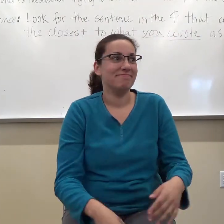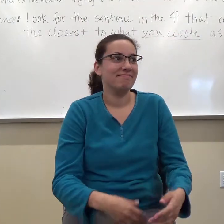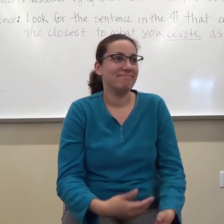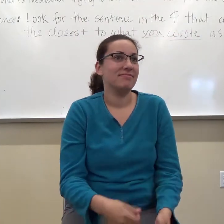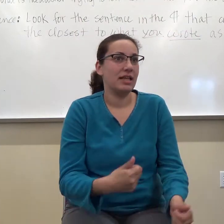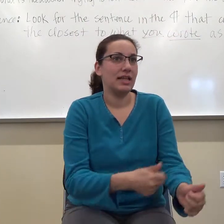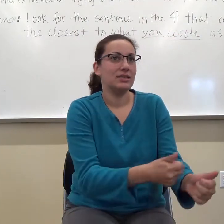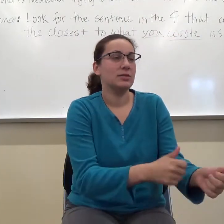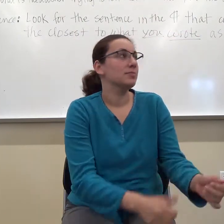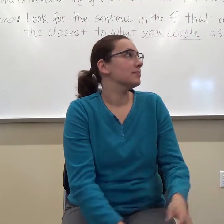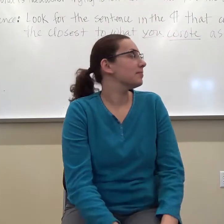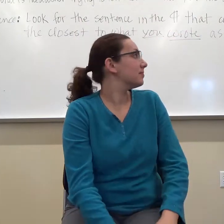as the main idea.